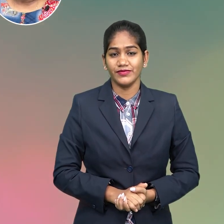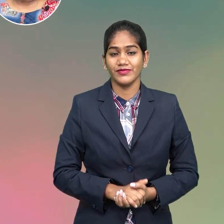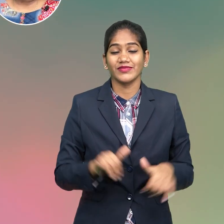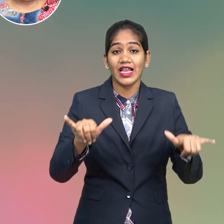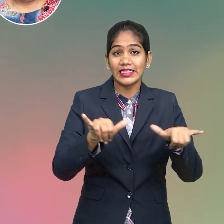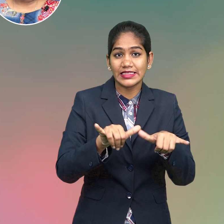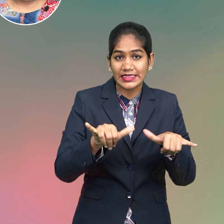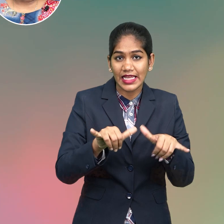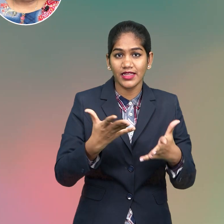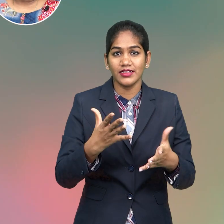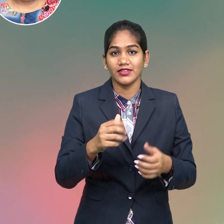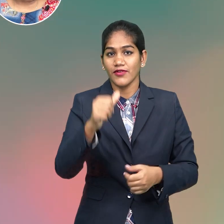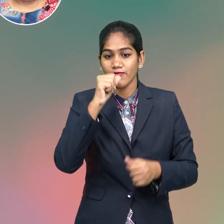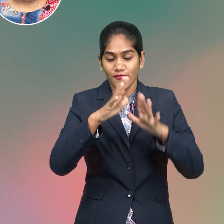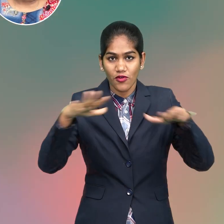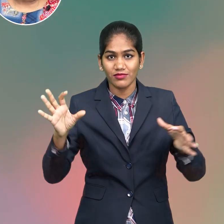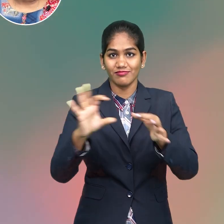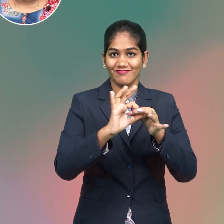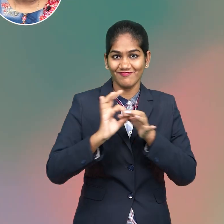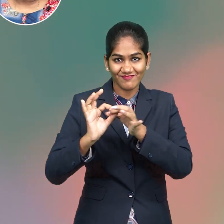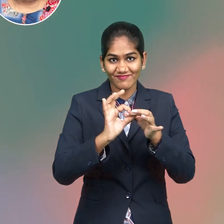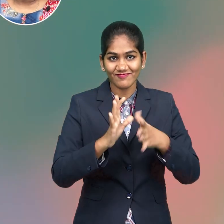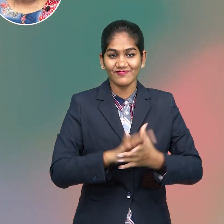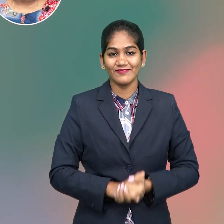Land-water relationship.